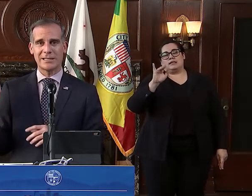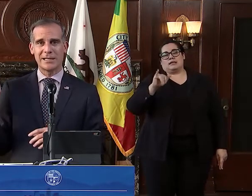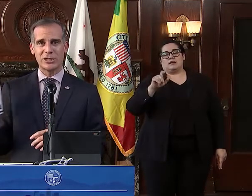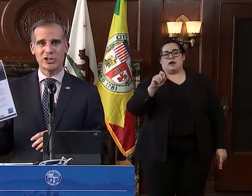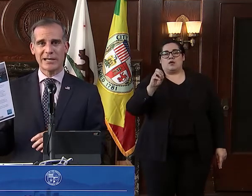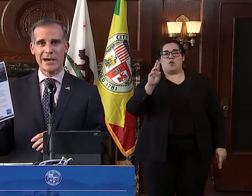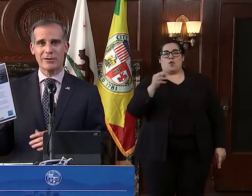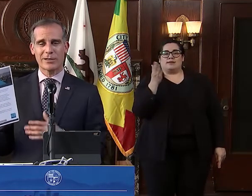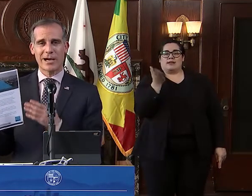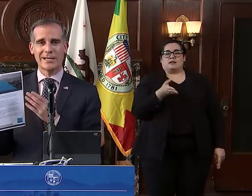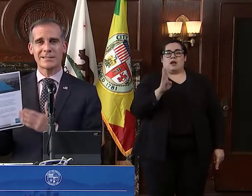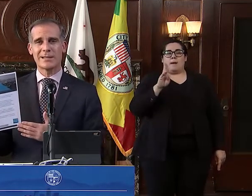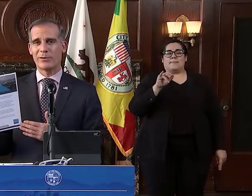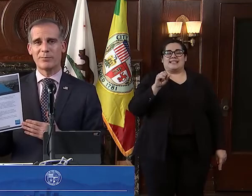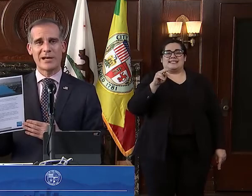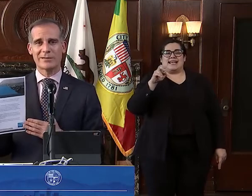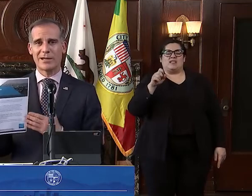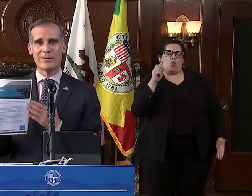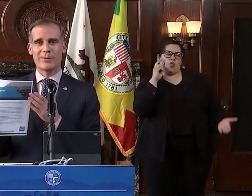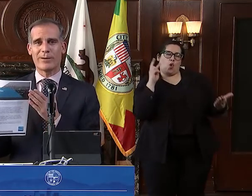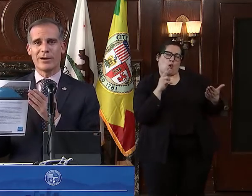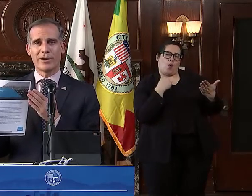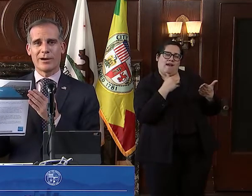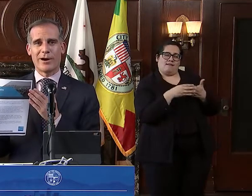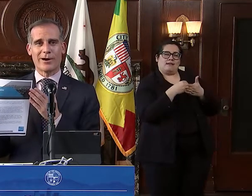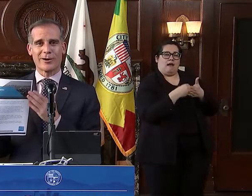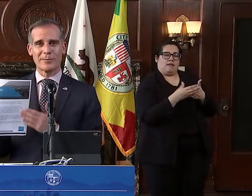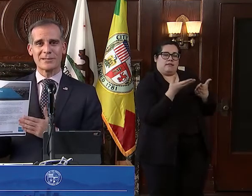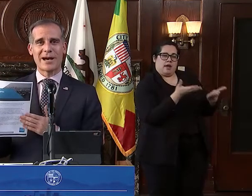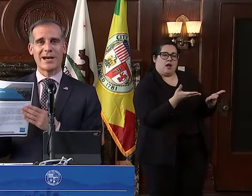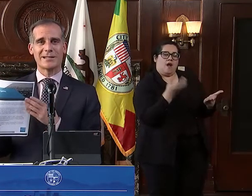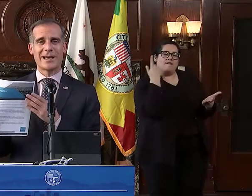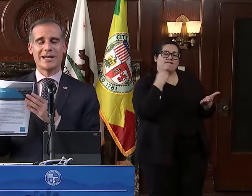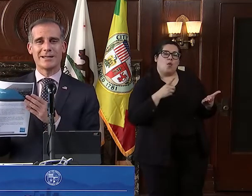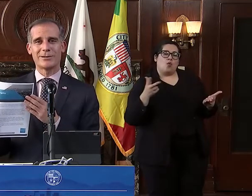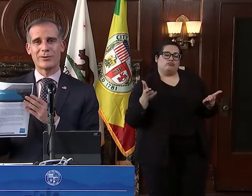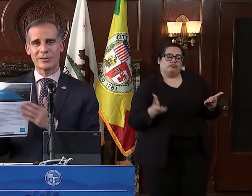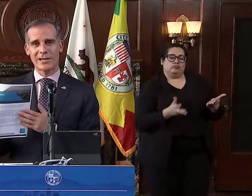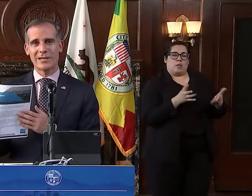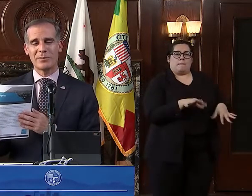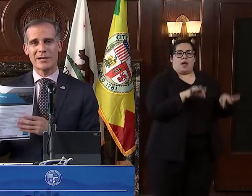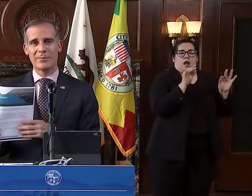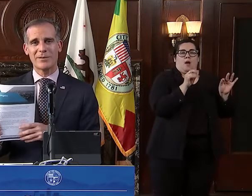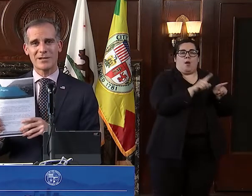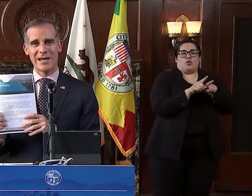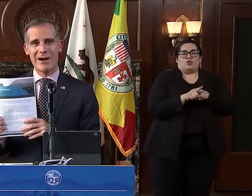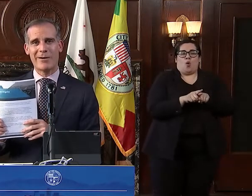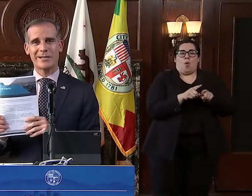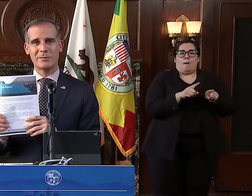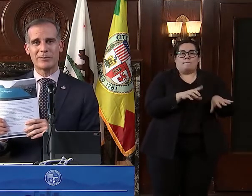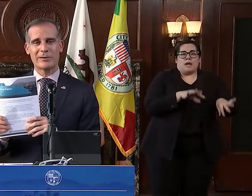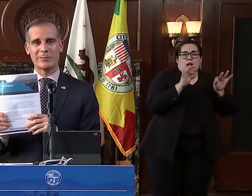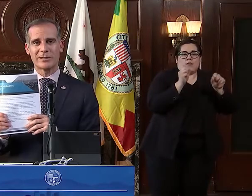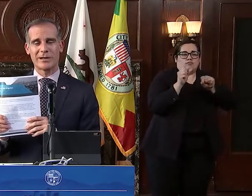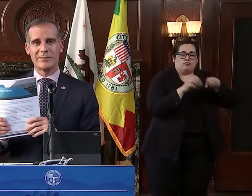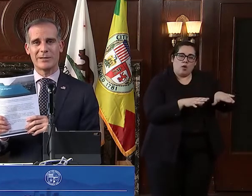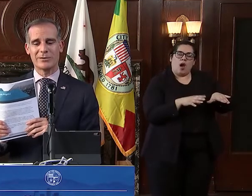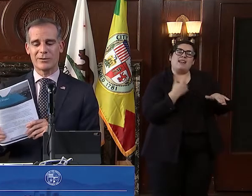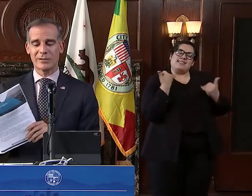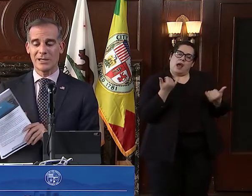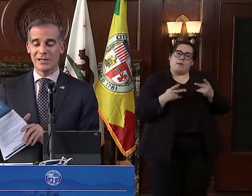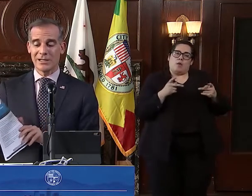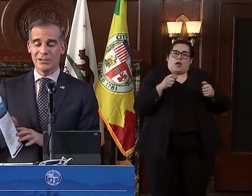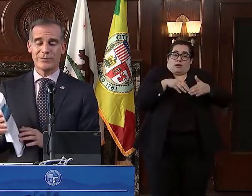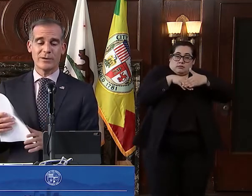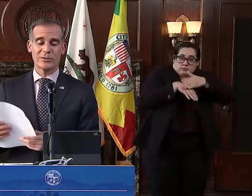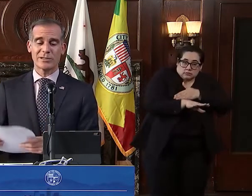coronavirus.lacity.org/businesses and check out the guidance that we put out there for our curbside and doorside pickup now as people are able to come